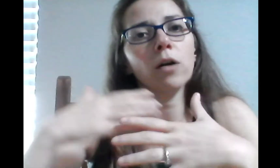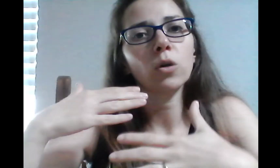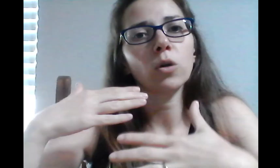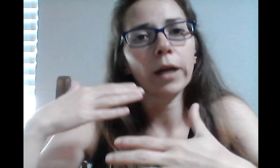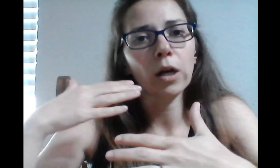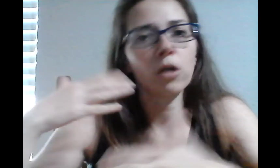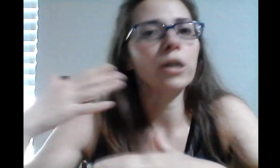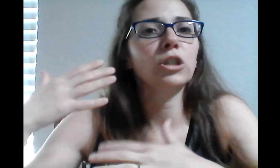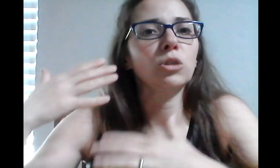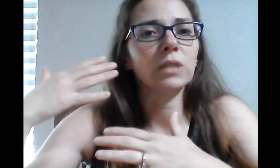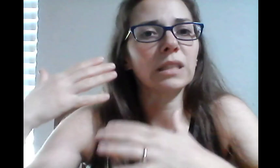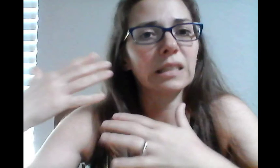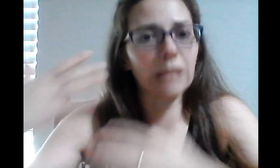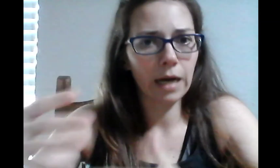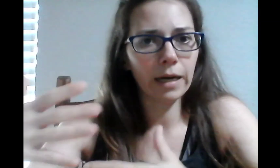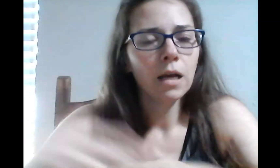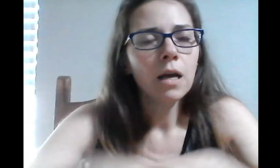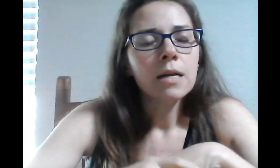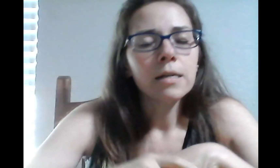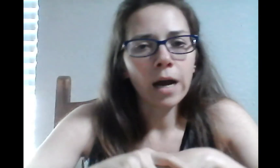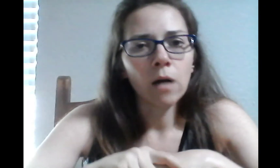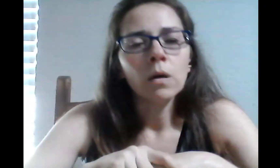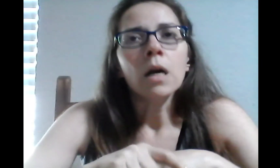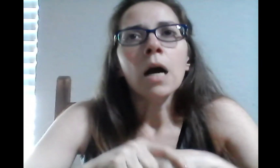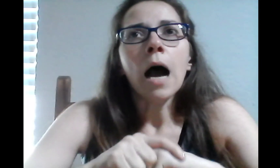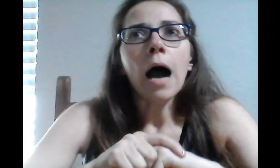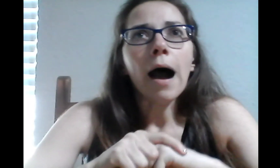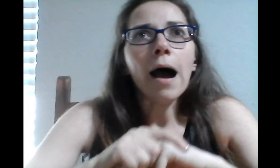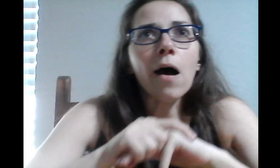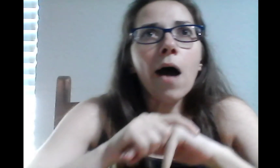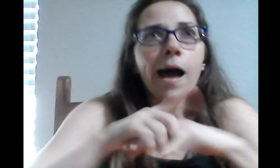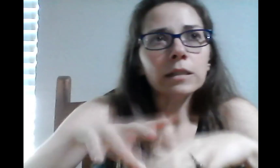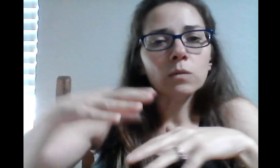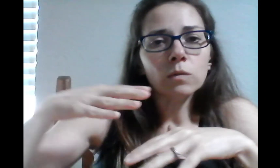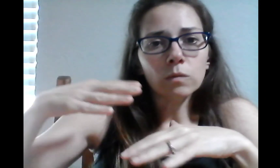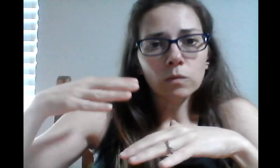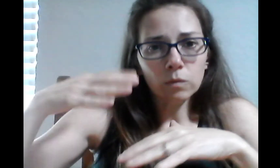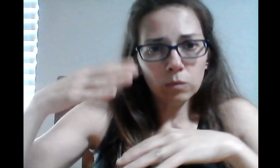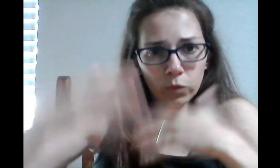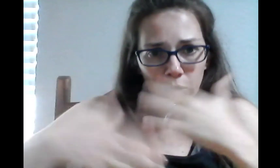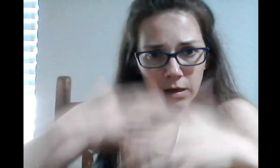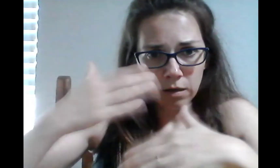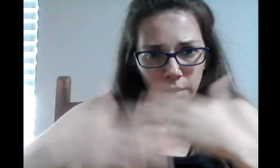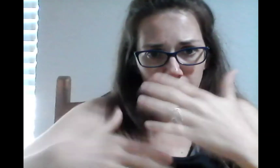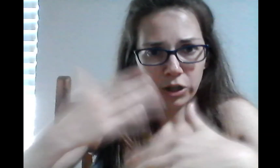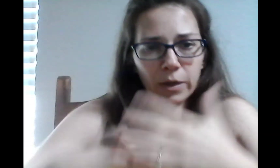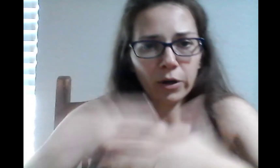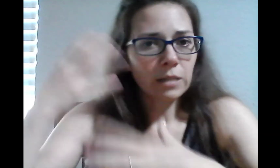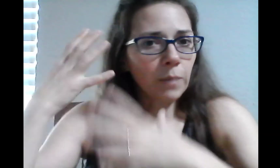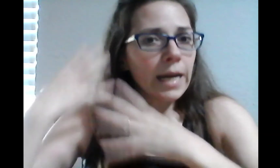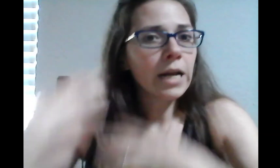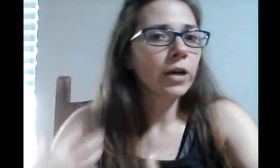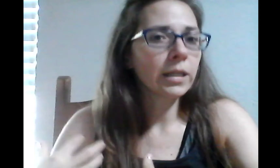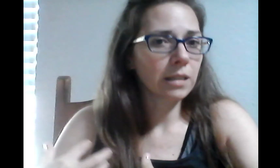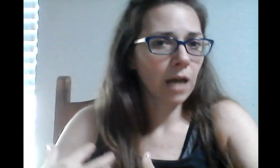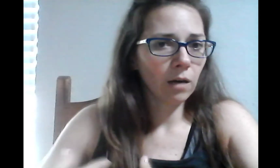also encourage using sign. Now, as the years progressed, my hearing has gotten